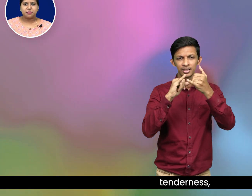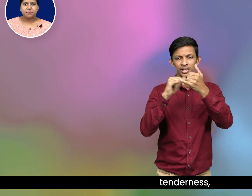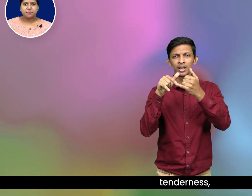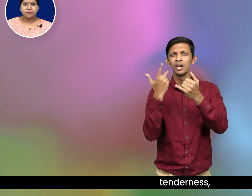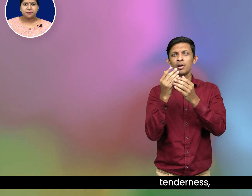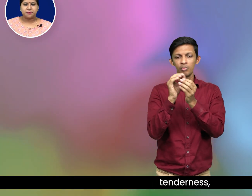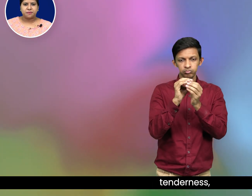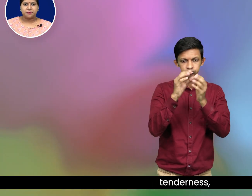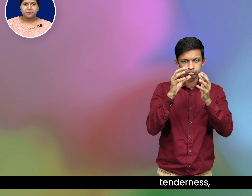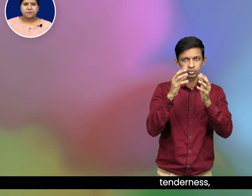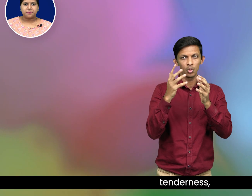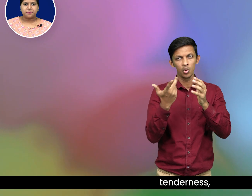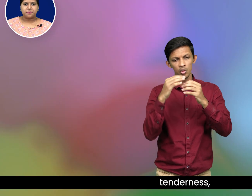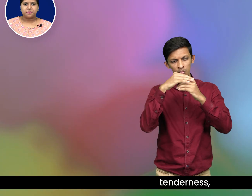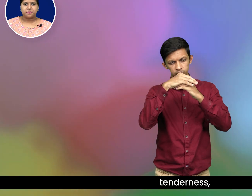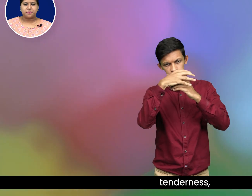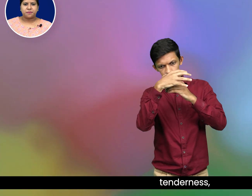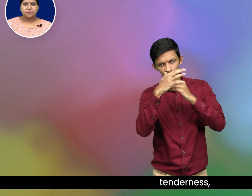Tenderness,